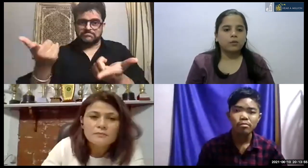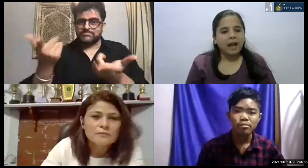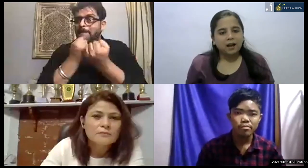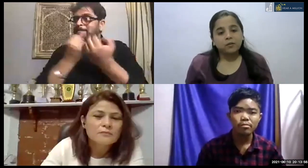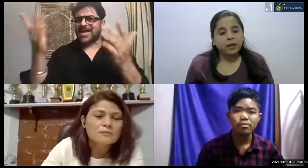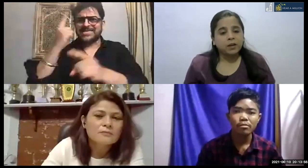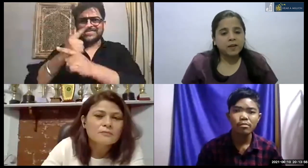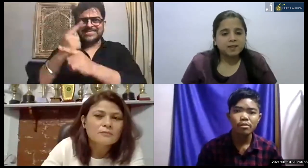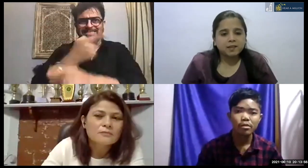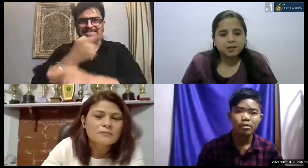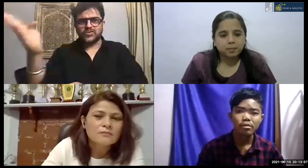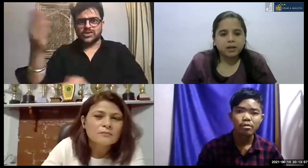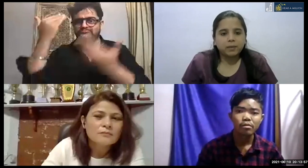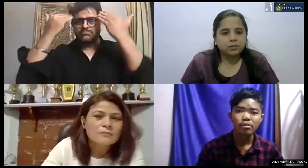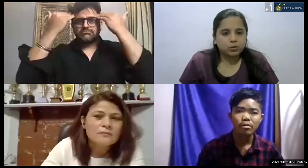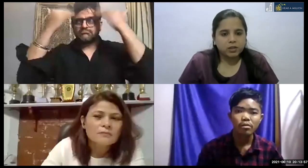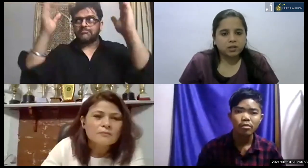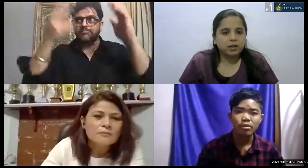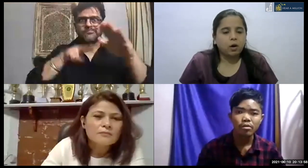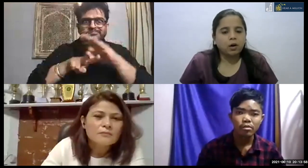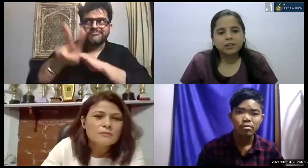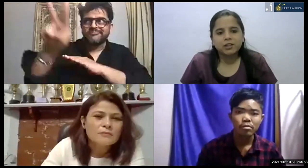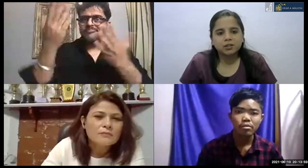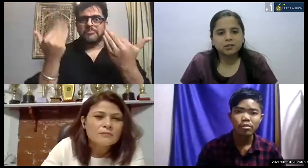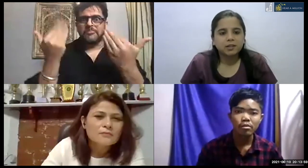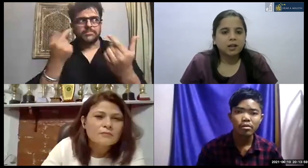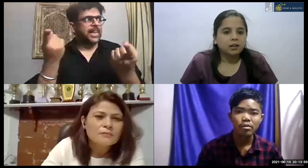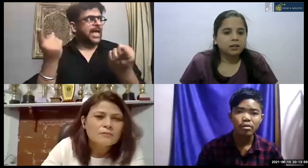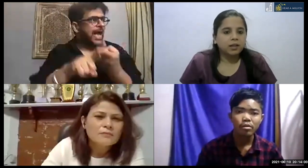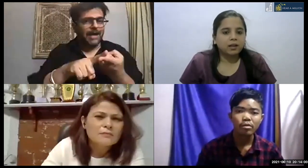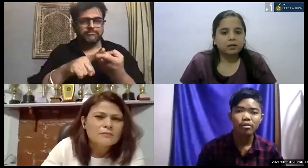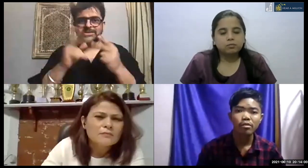So now we are facing this pandemic situation, and all the teachers